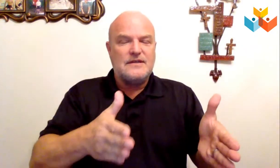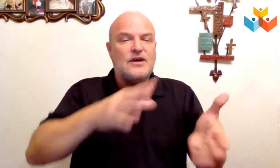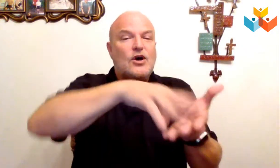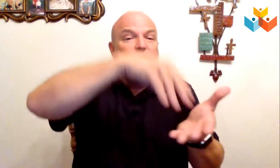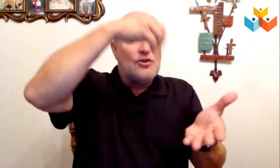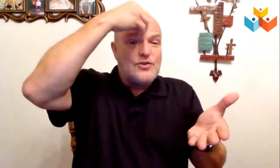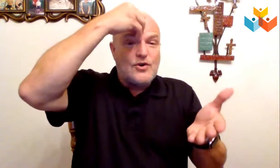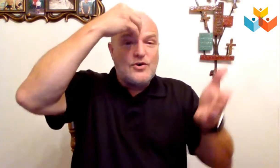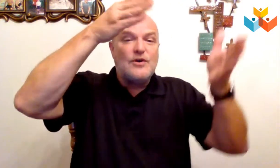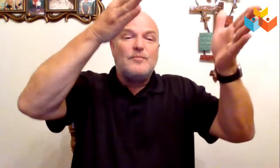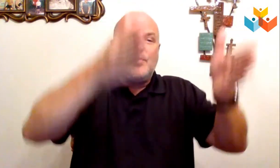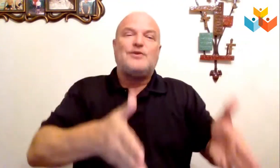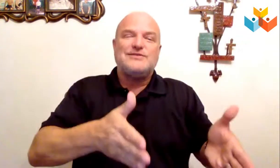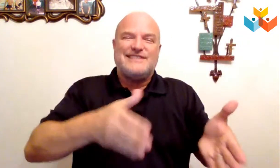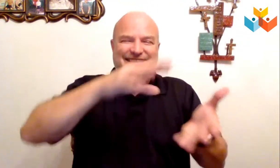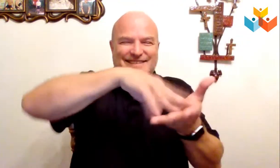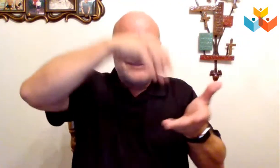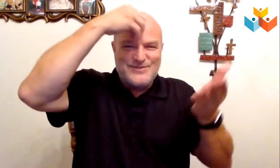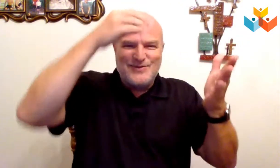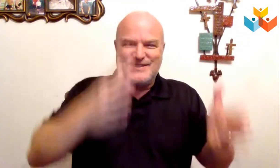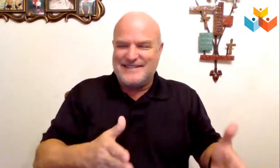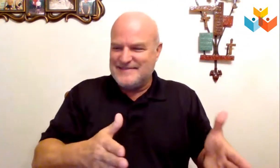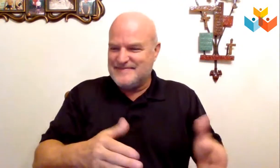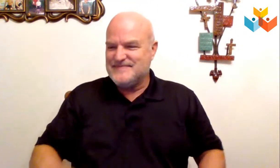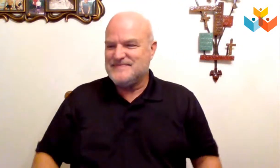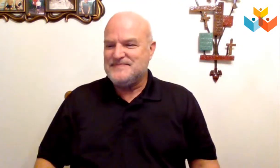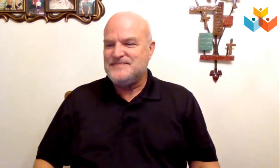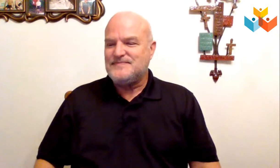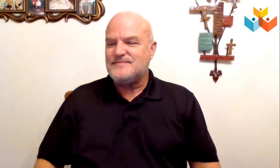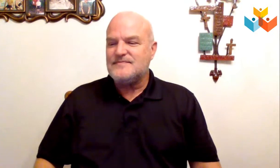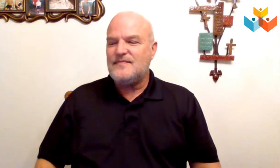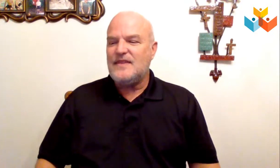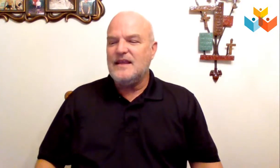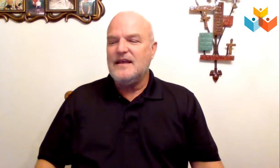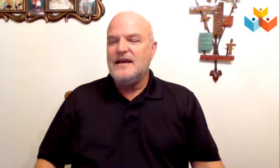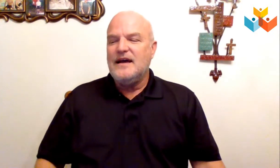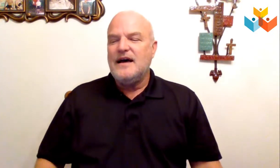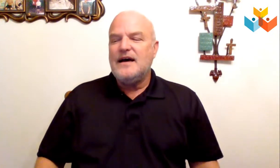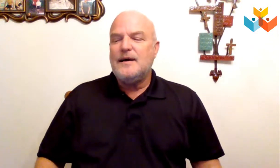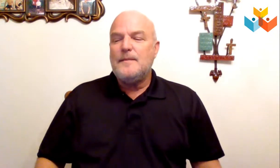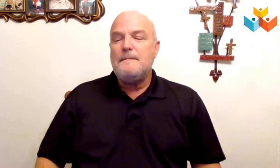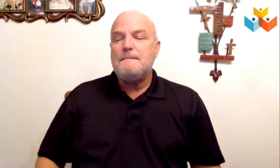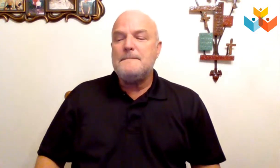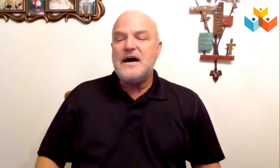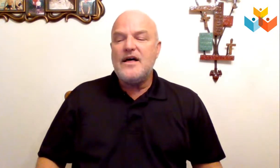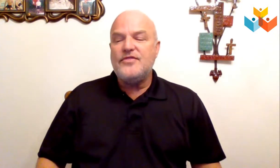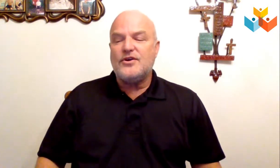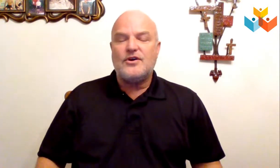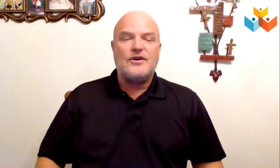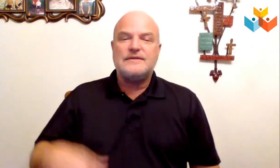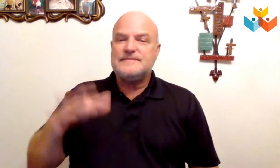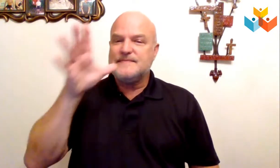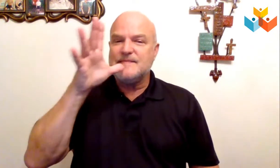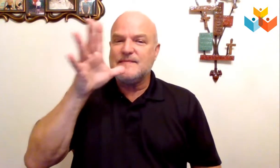learn, or student. Learn, person, student.